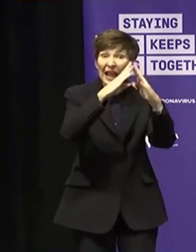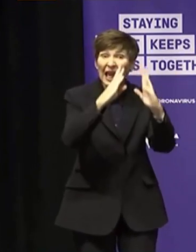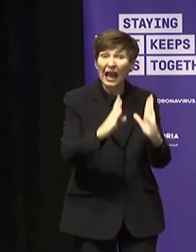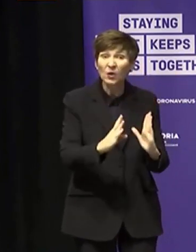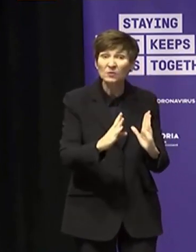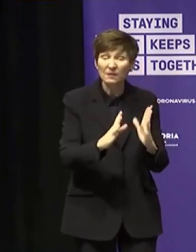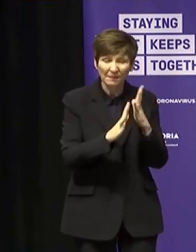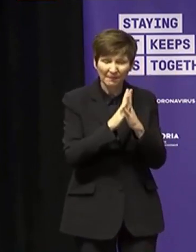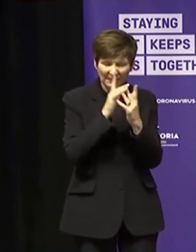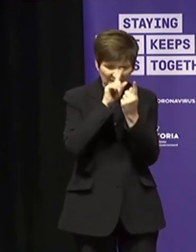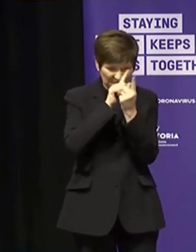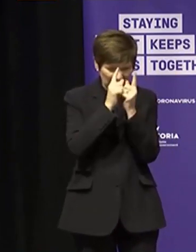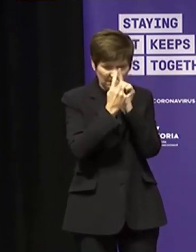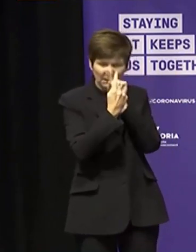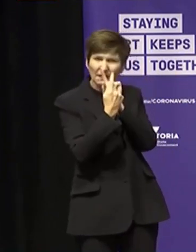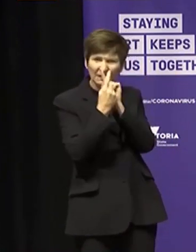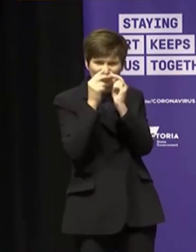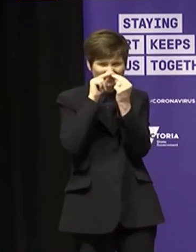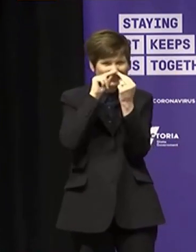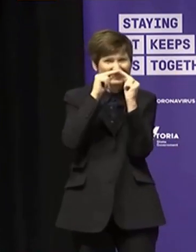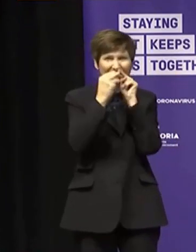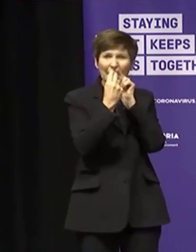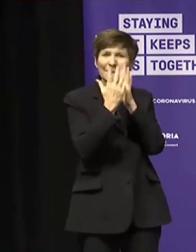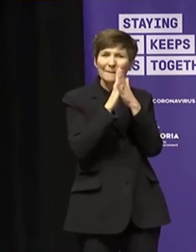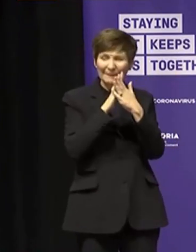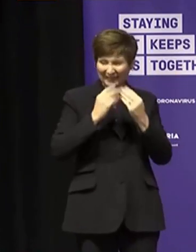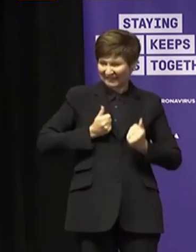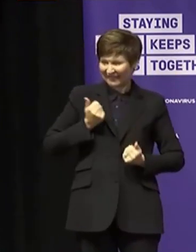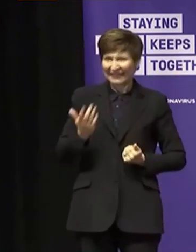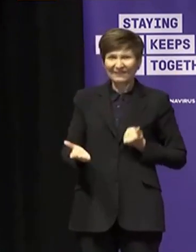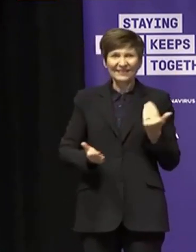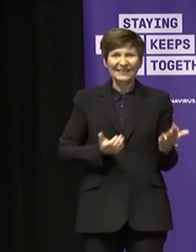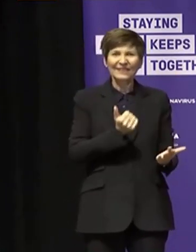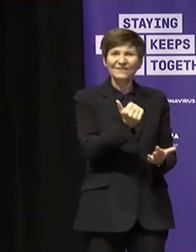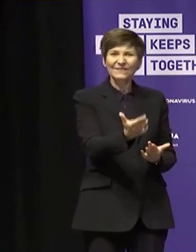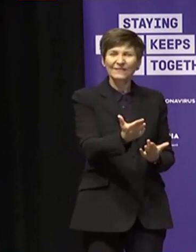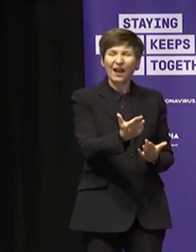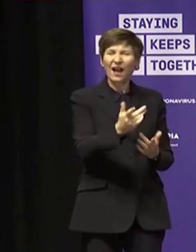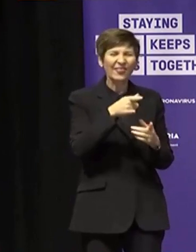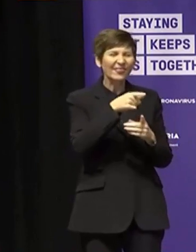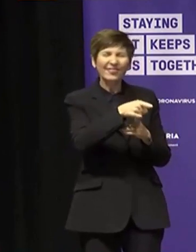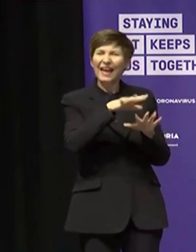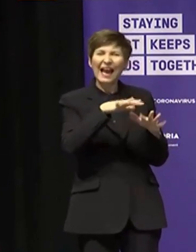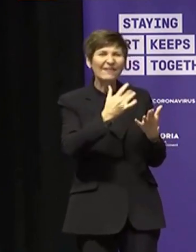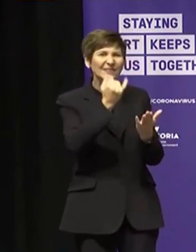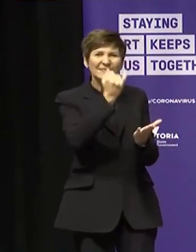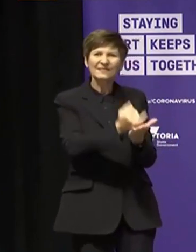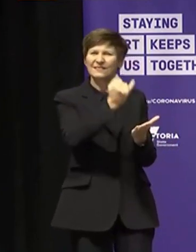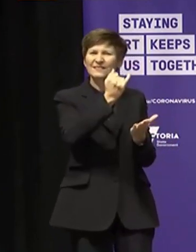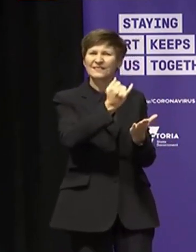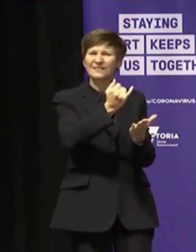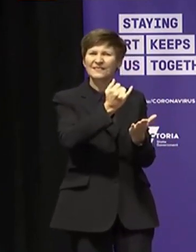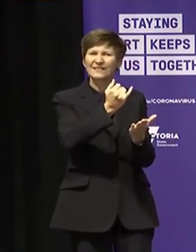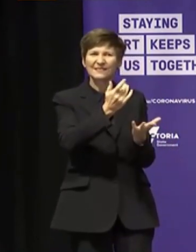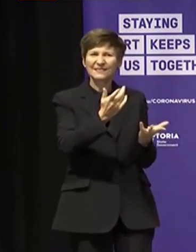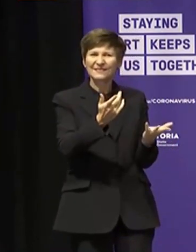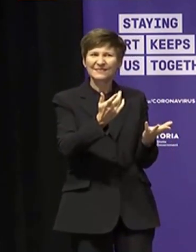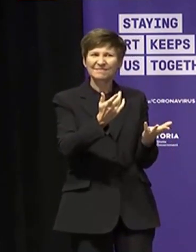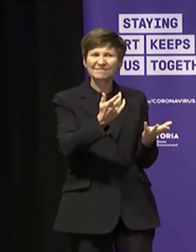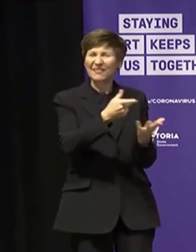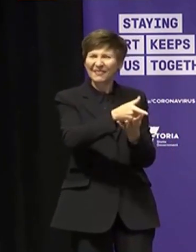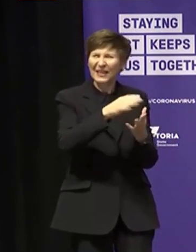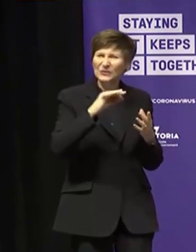in transmission, and it's not about people's failure necessarily to do the right